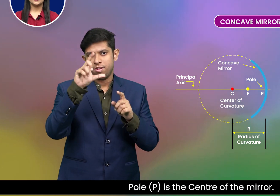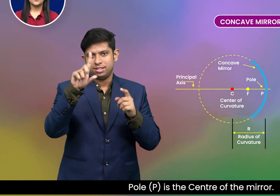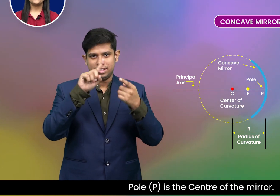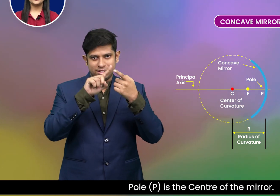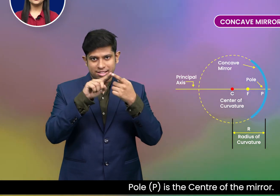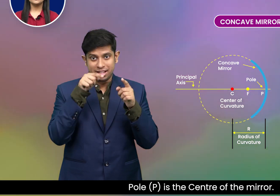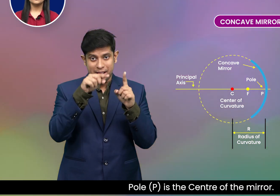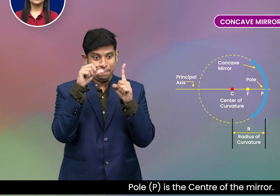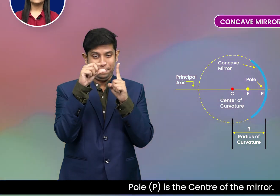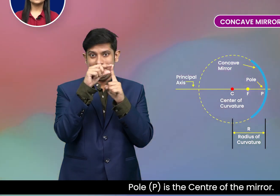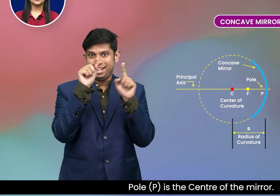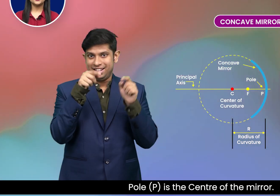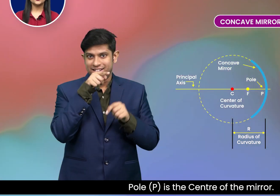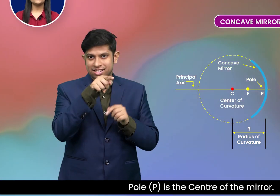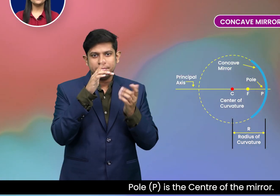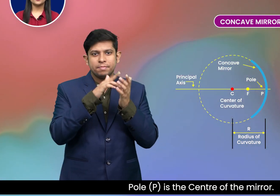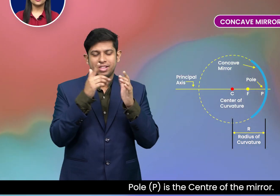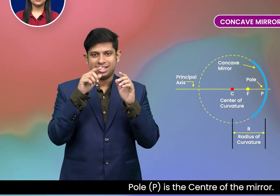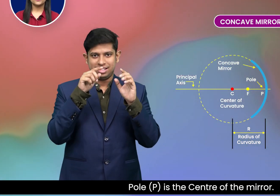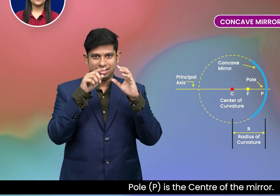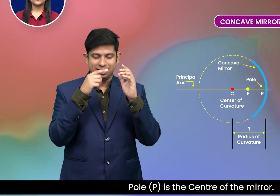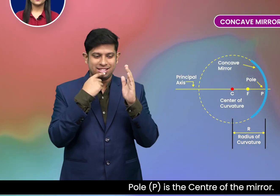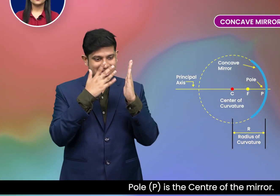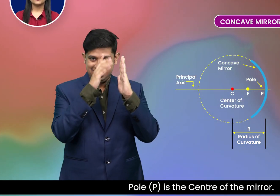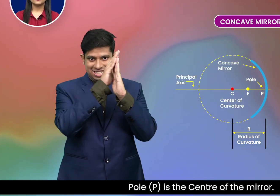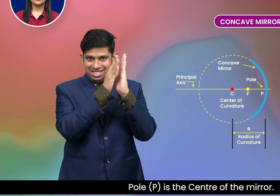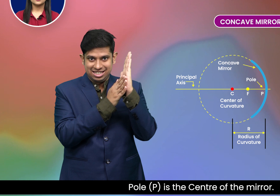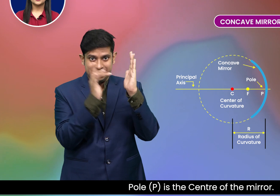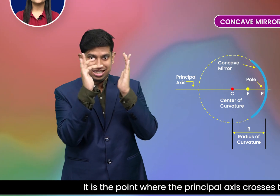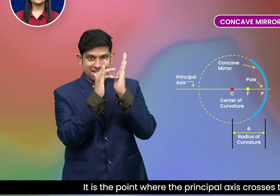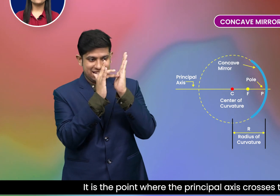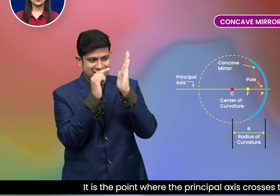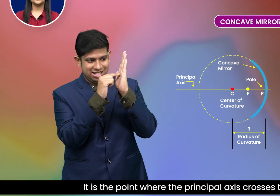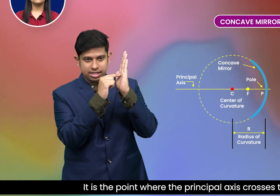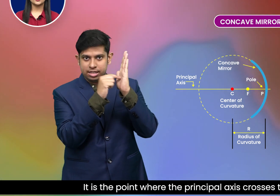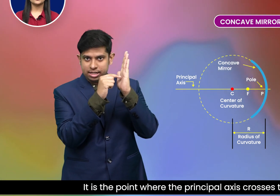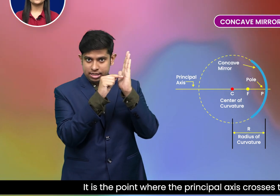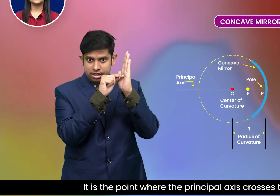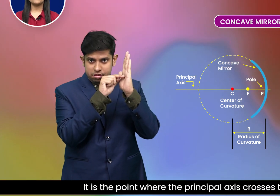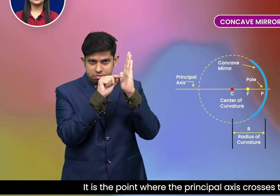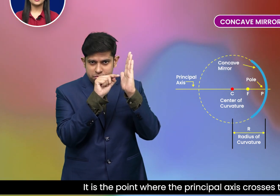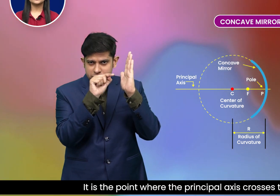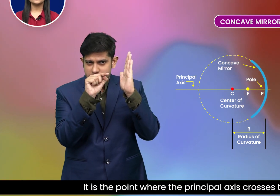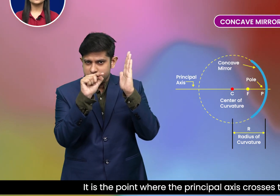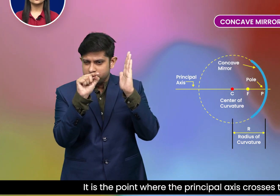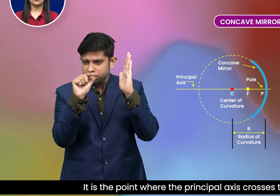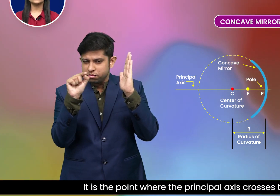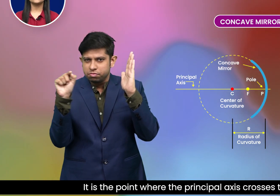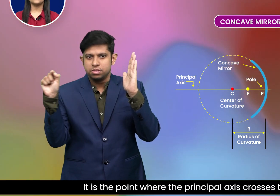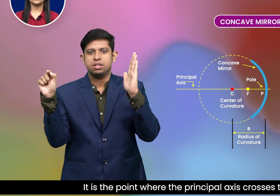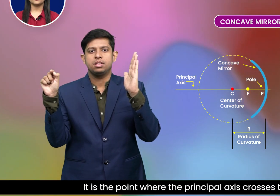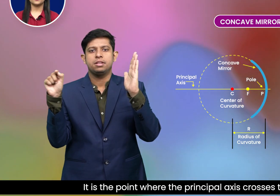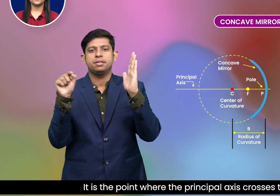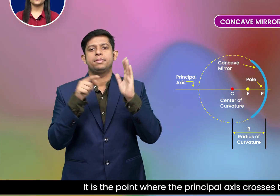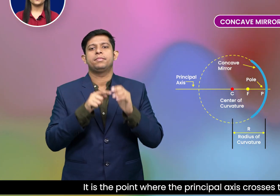Pole. P is the center of the mirror. It is the point where the principal axis crosses